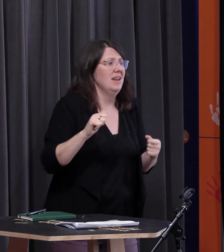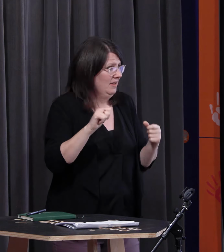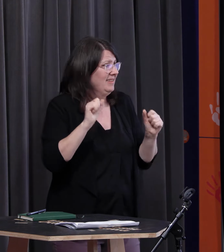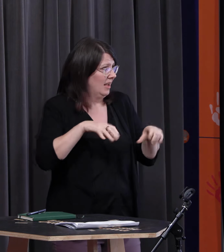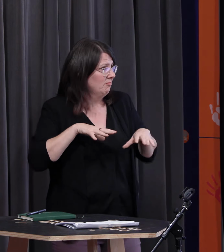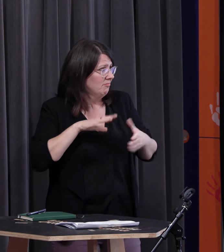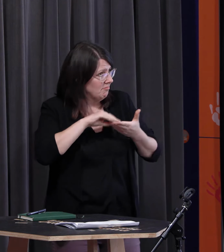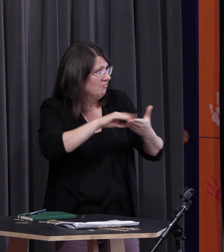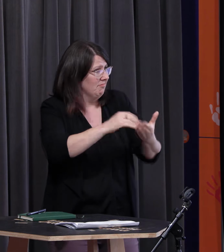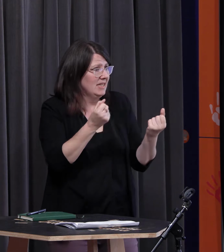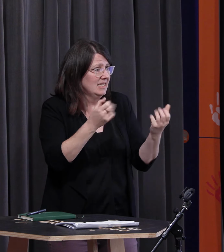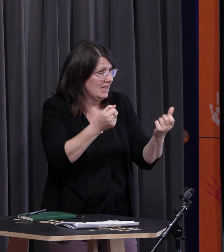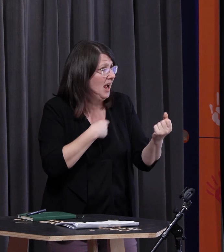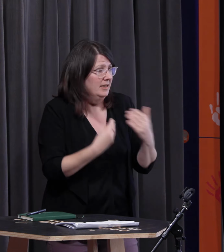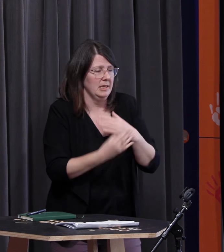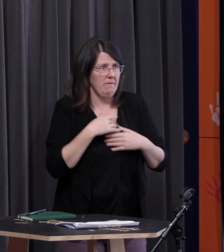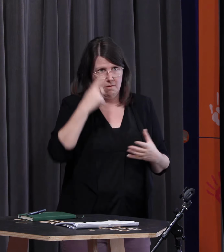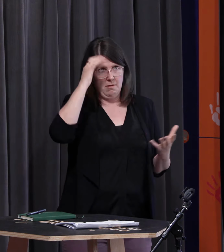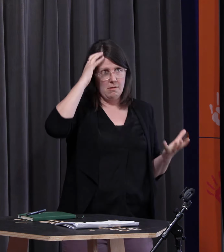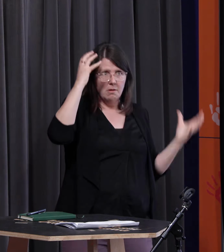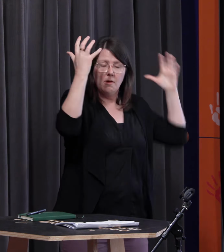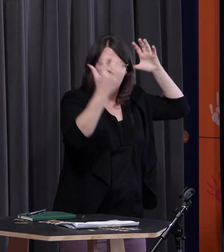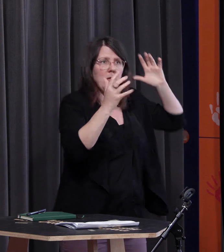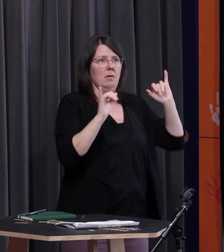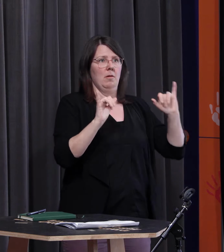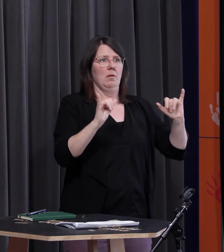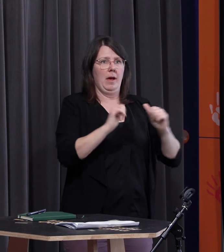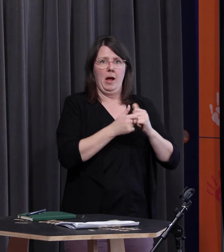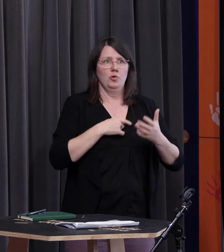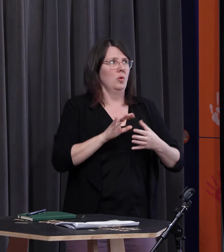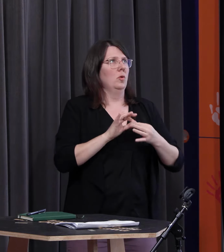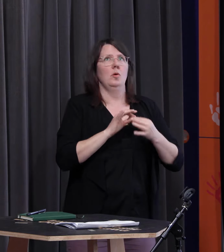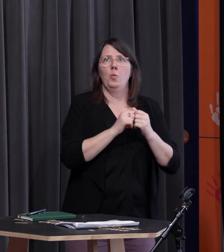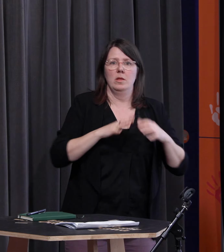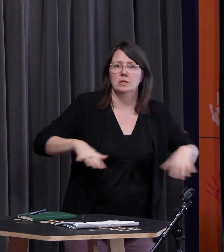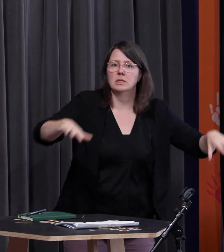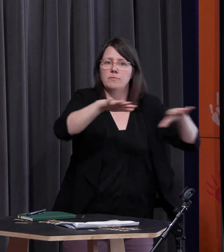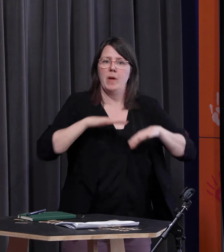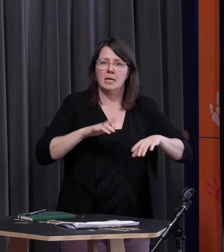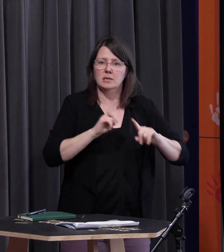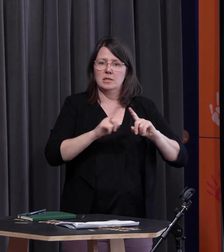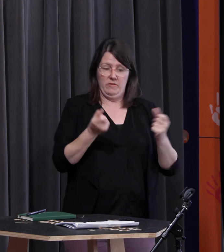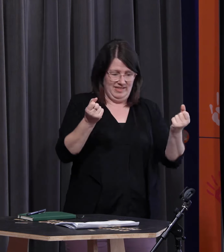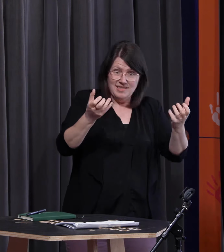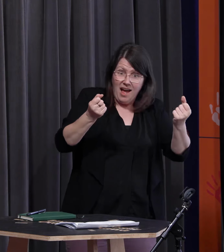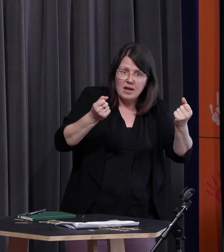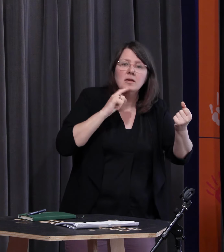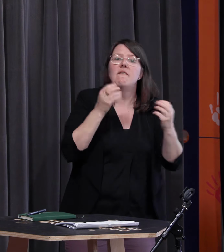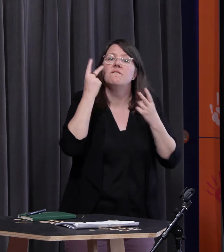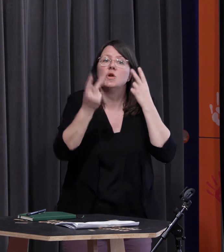to be able to think differently and relate differently in time and space because it is more visual, it's